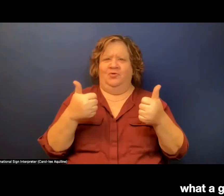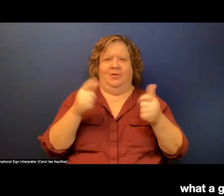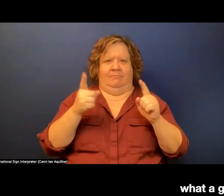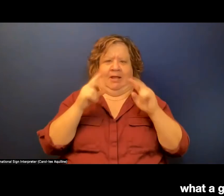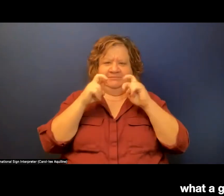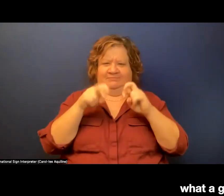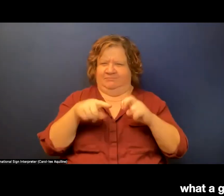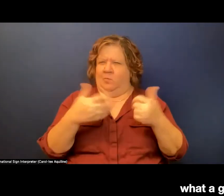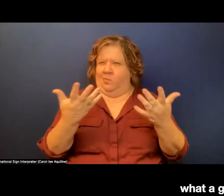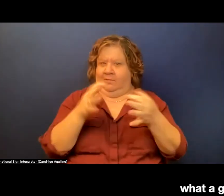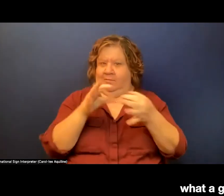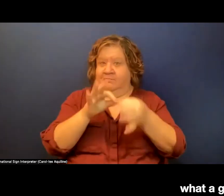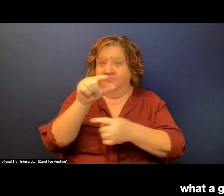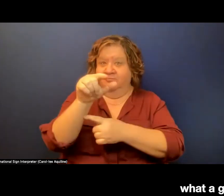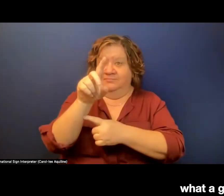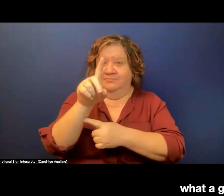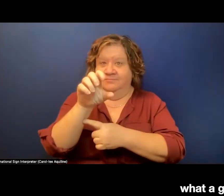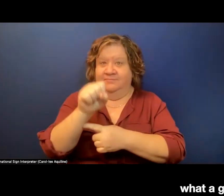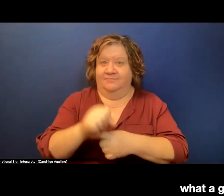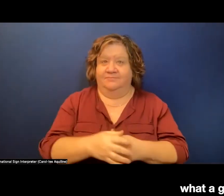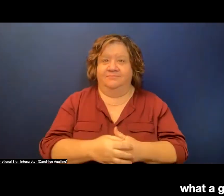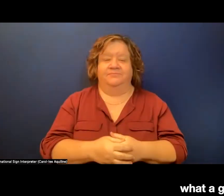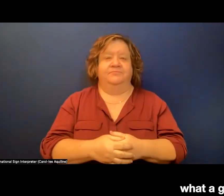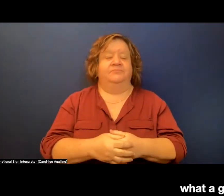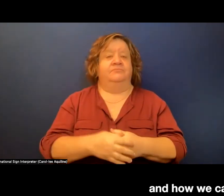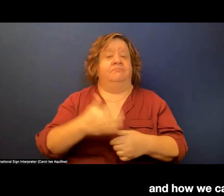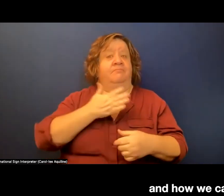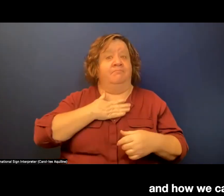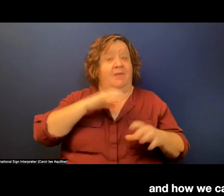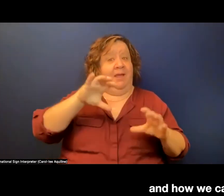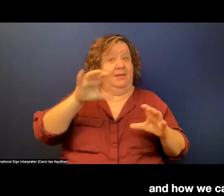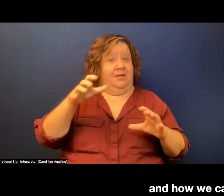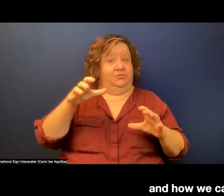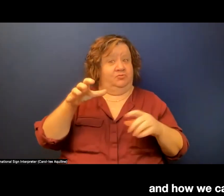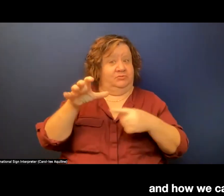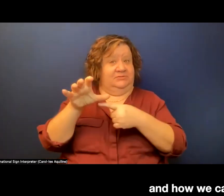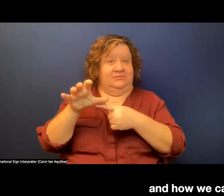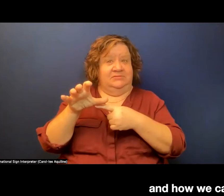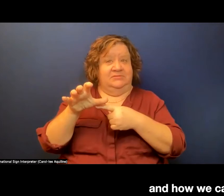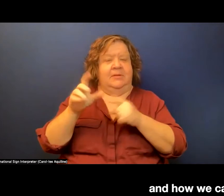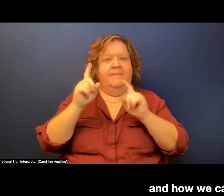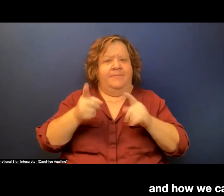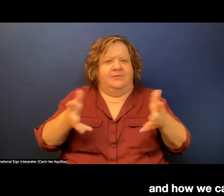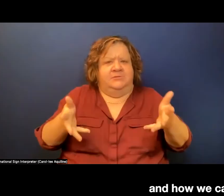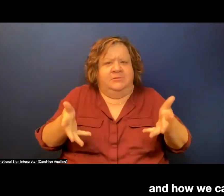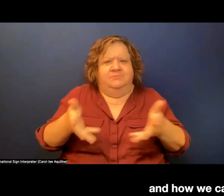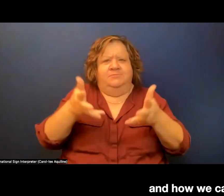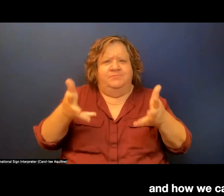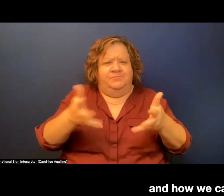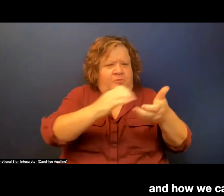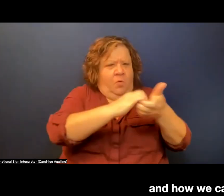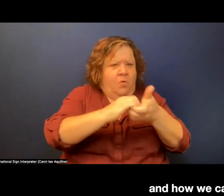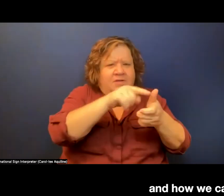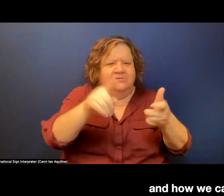to understand what the Global Summit is and what the commitments are, and how we can